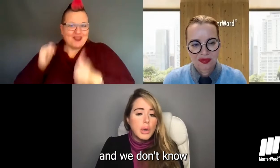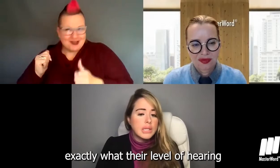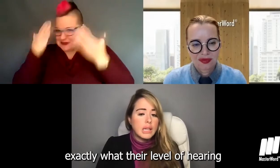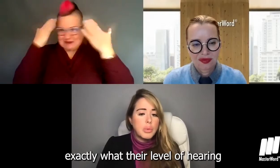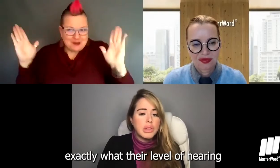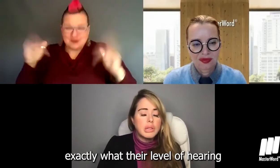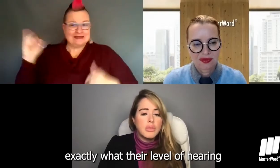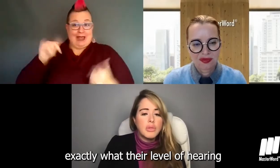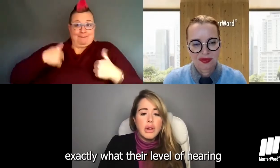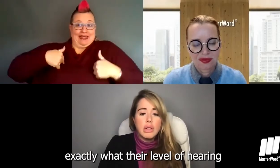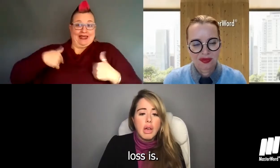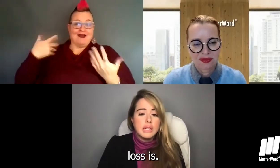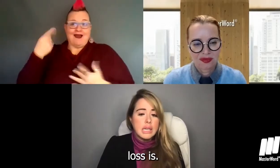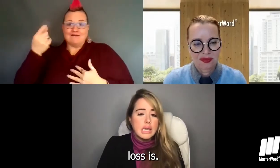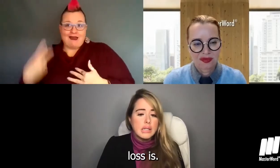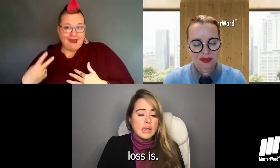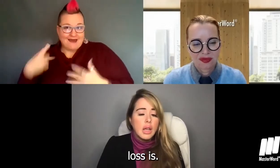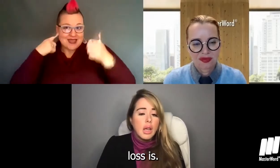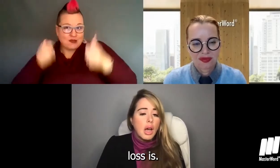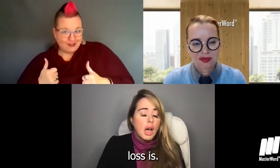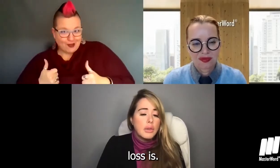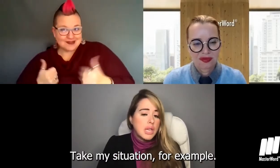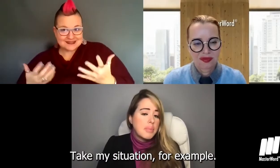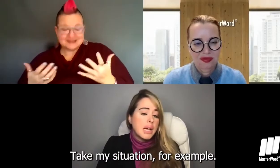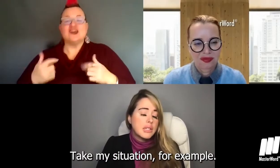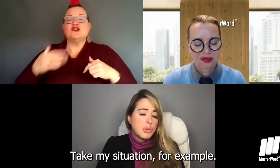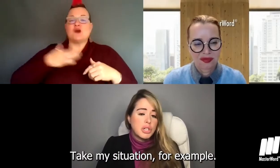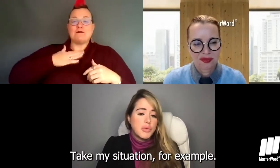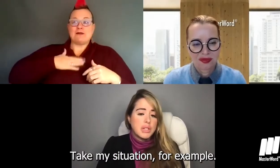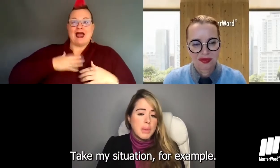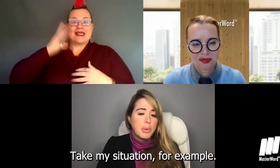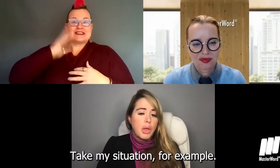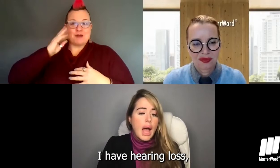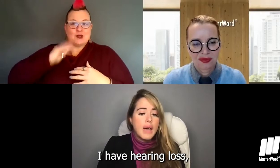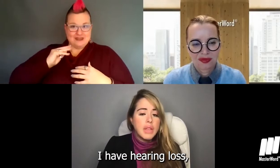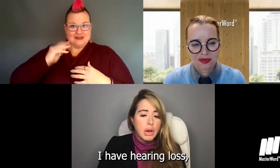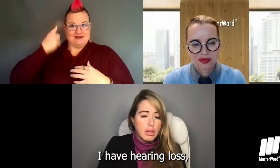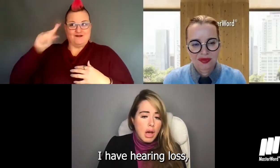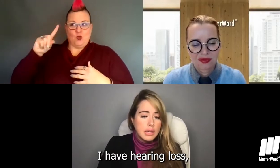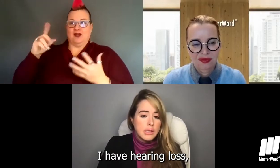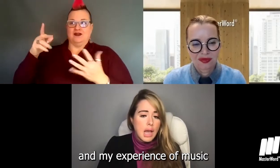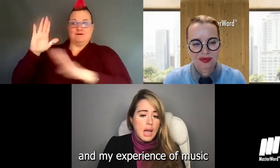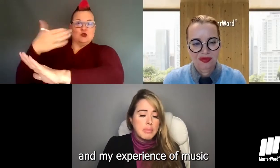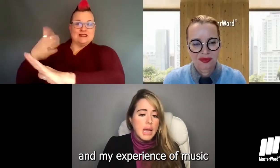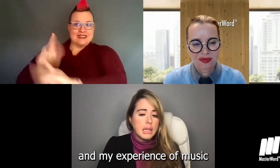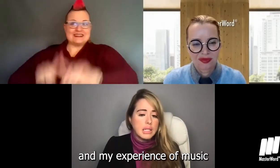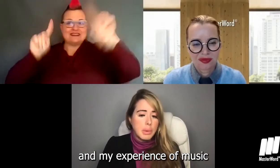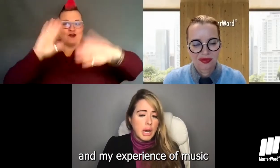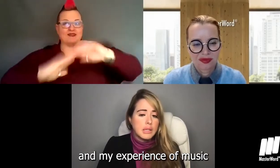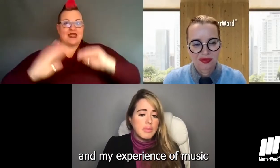exactly what their level of hearing loss is. Take my situation, for example, I have hearing loss, and my experience of